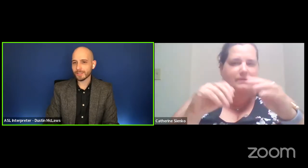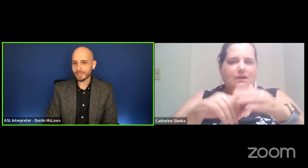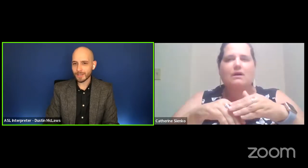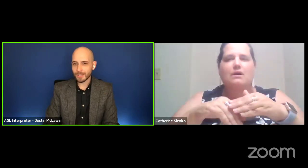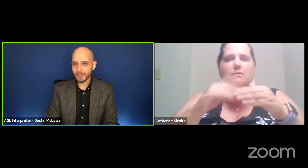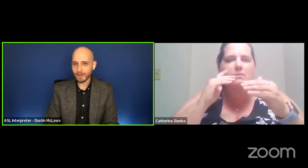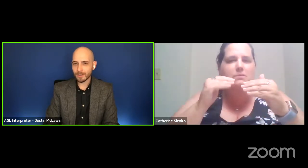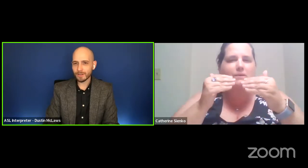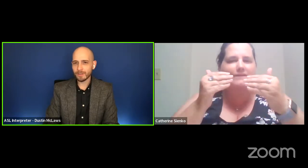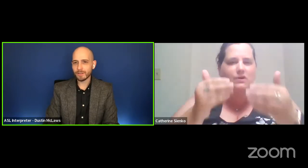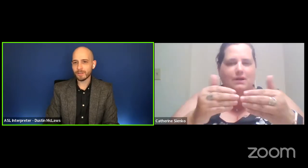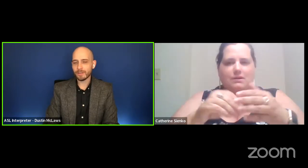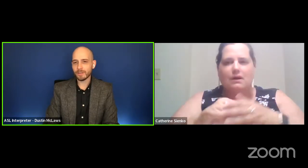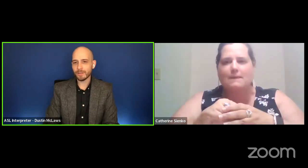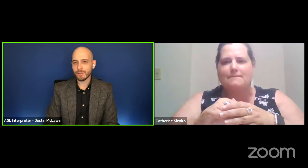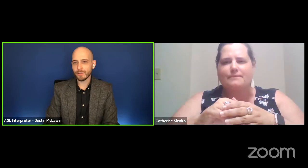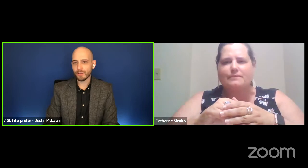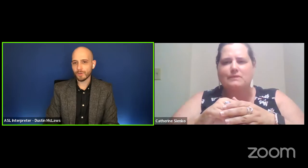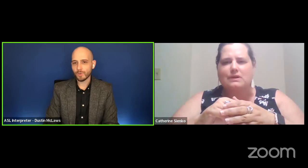Hearing and seeing none,